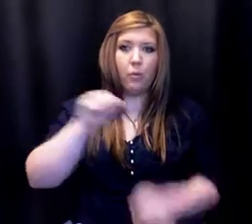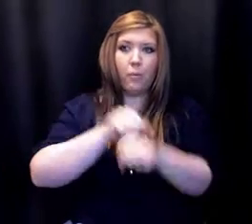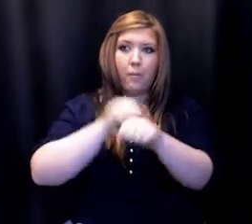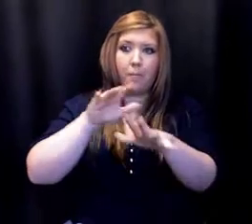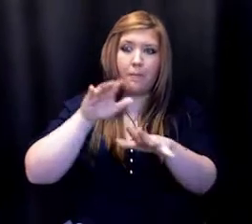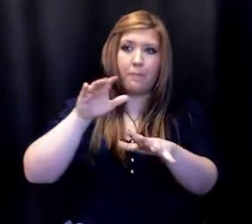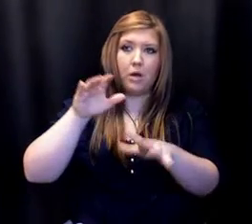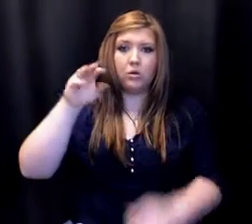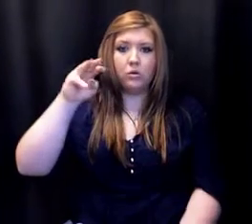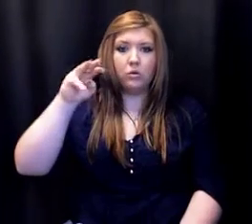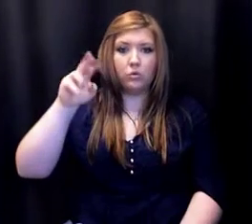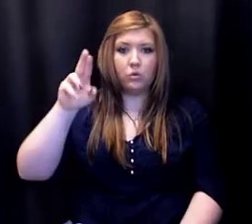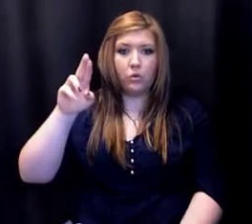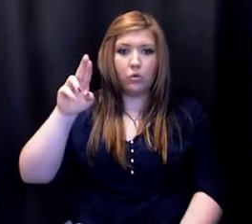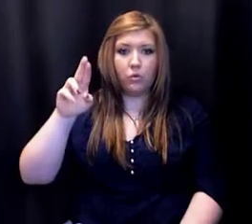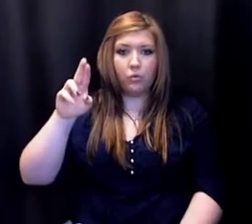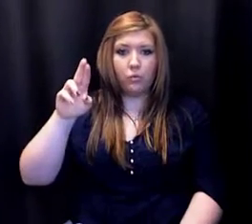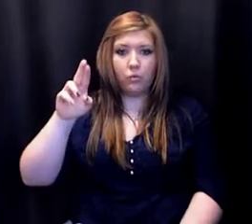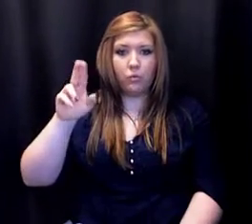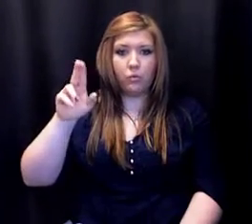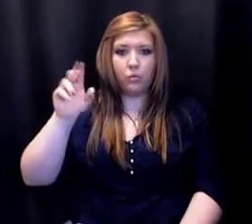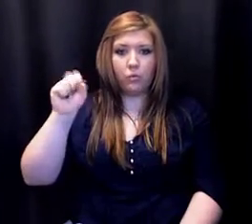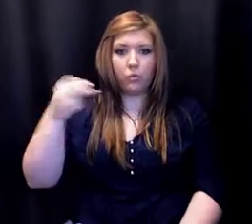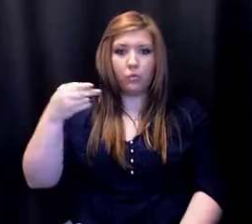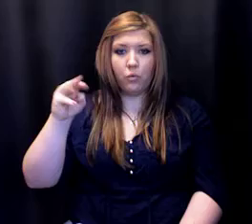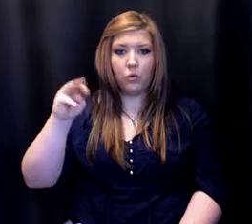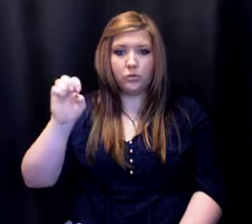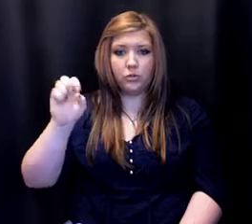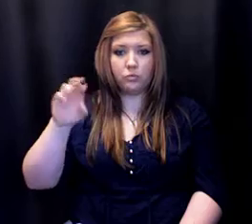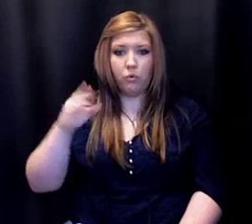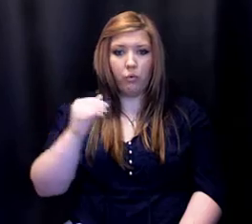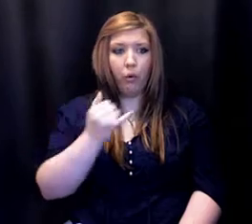fog. And if you get fog, you may not be able to see the carvings in the mountain.